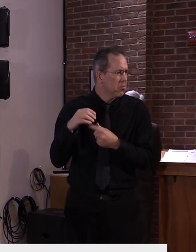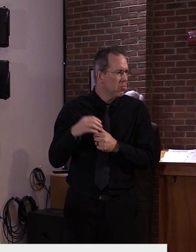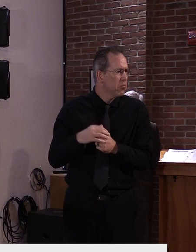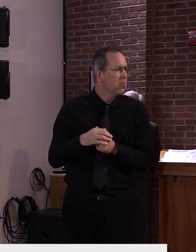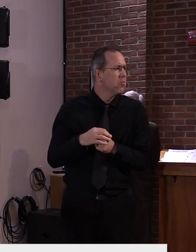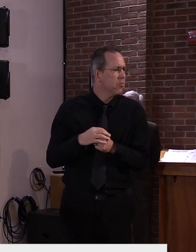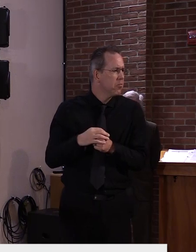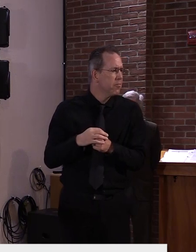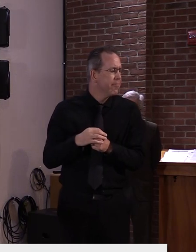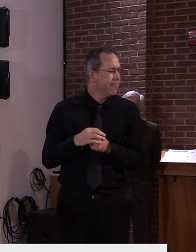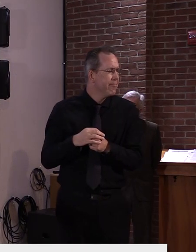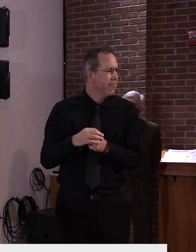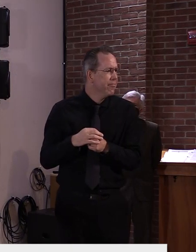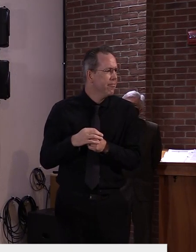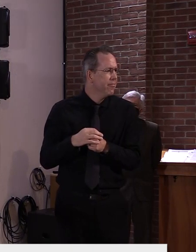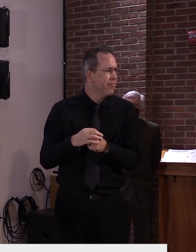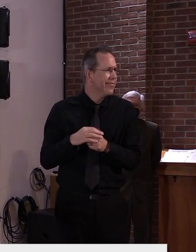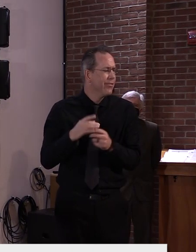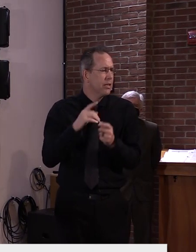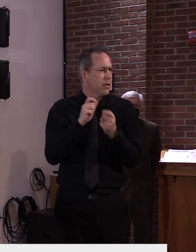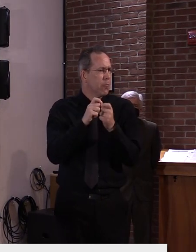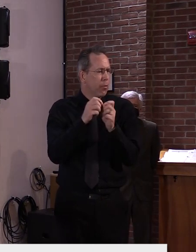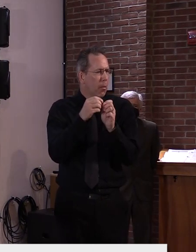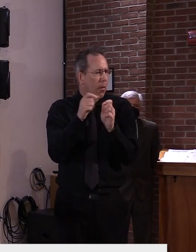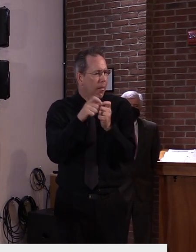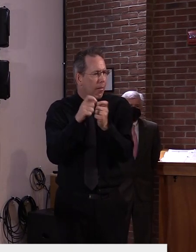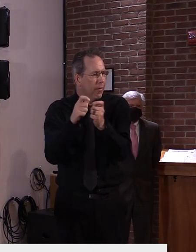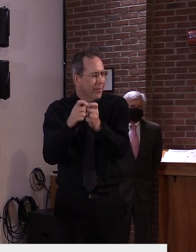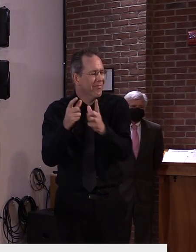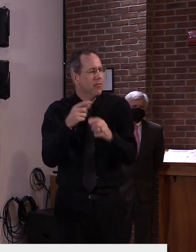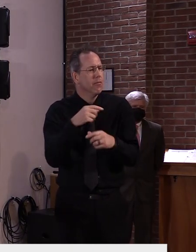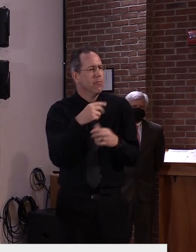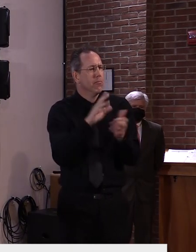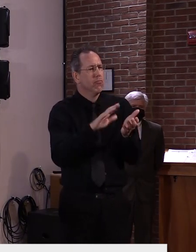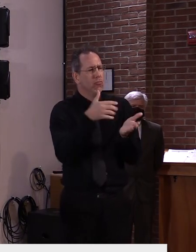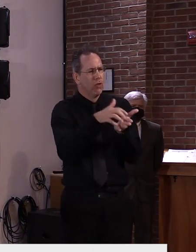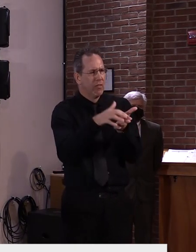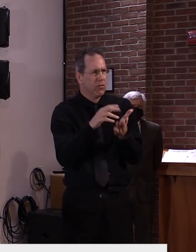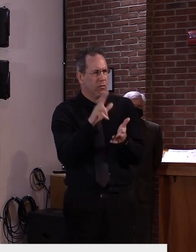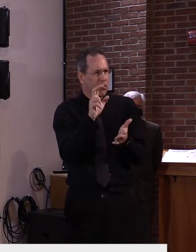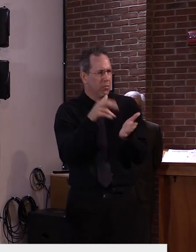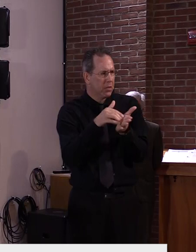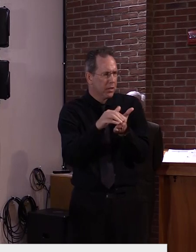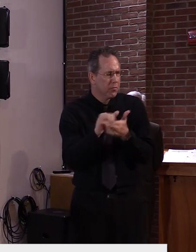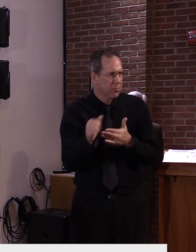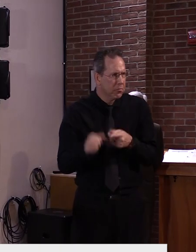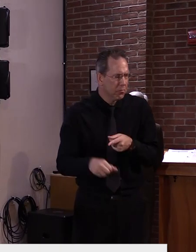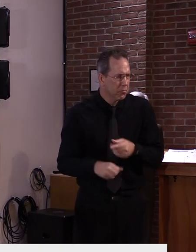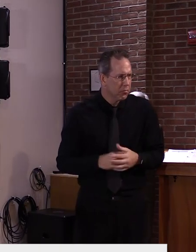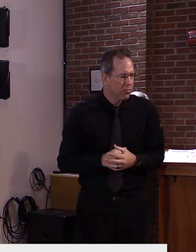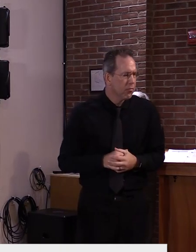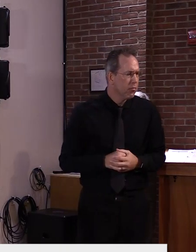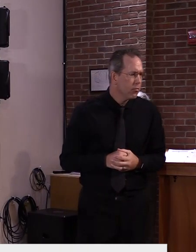$299,908,213. So I was $82,000 off. Yeah, you were a little off.